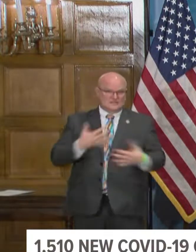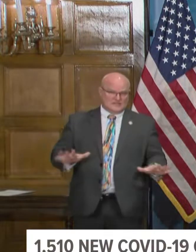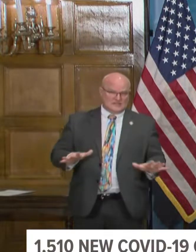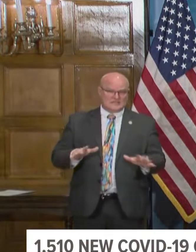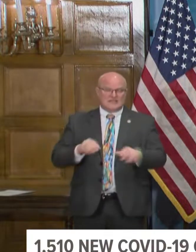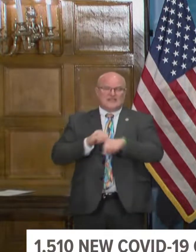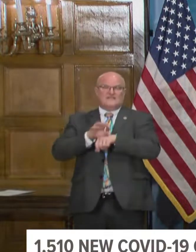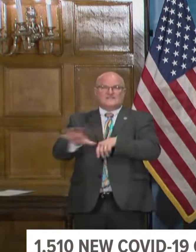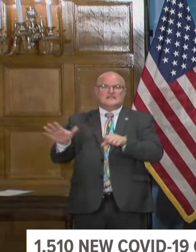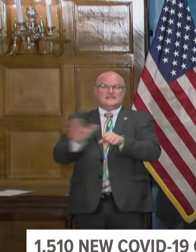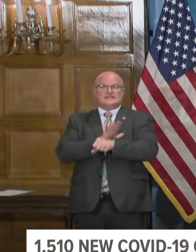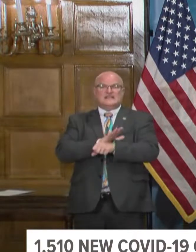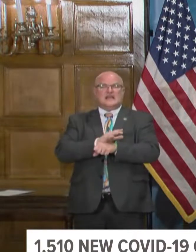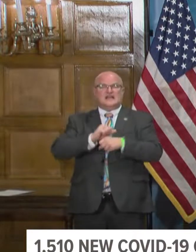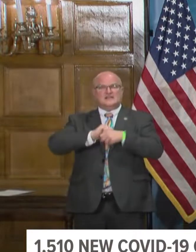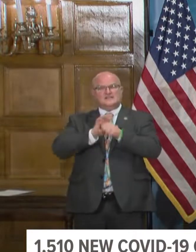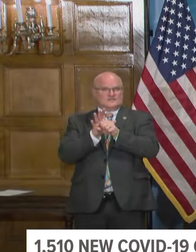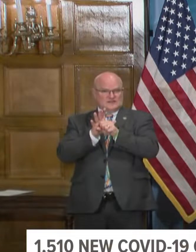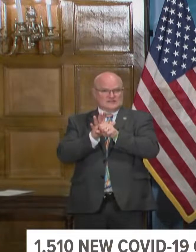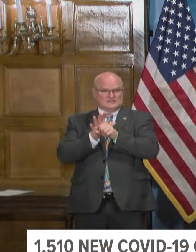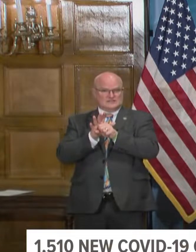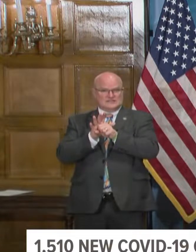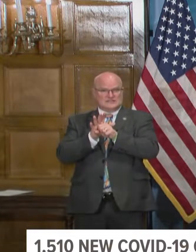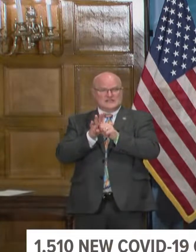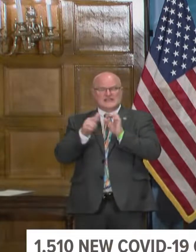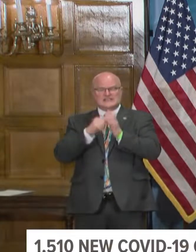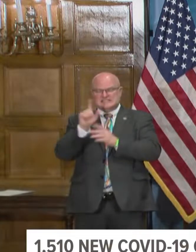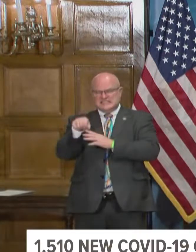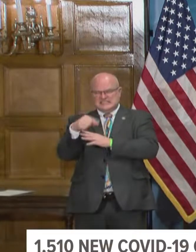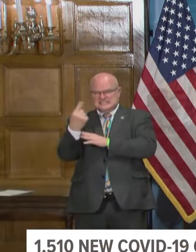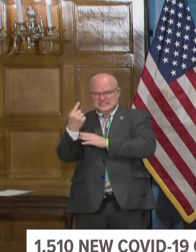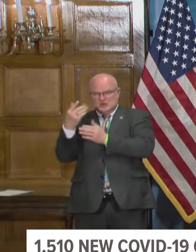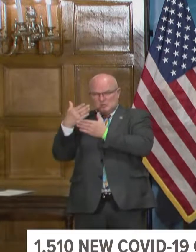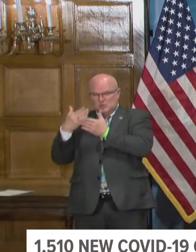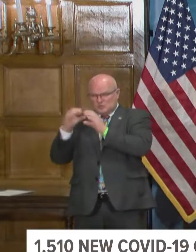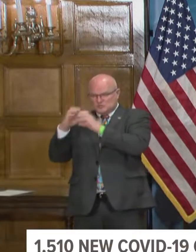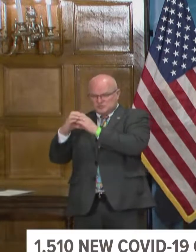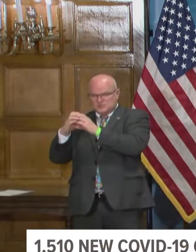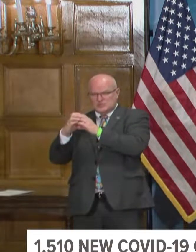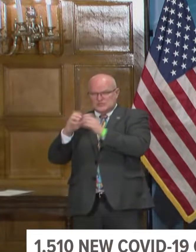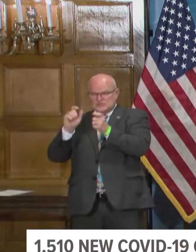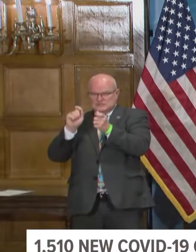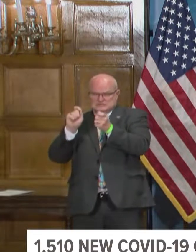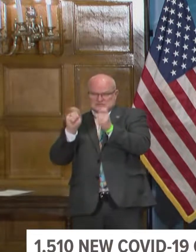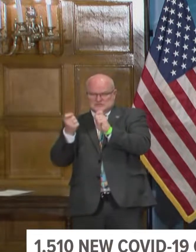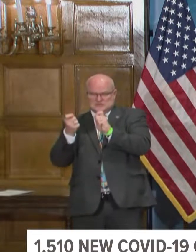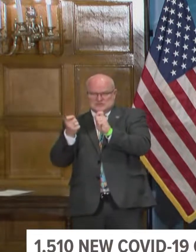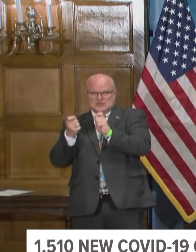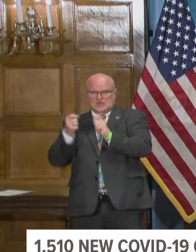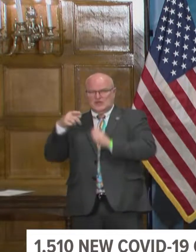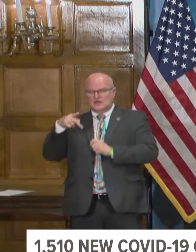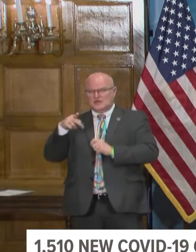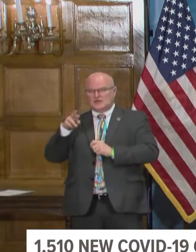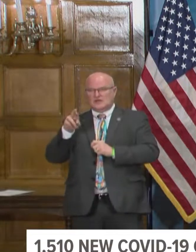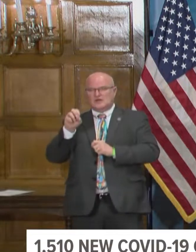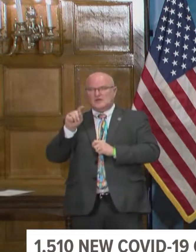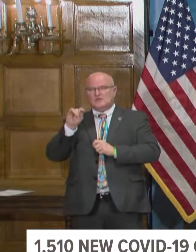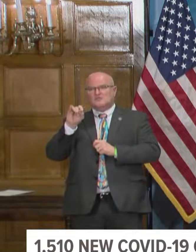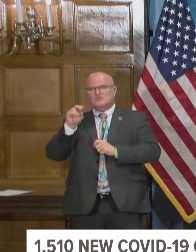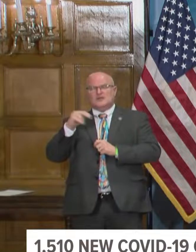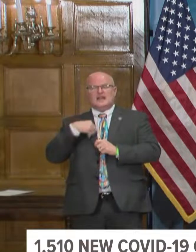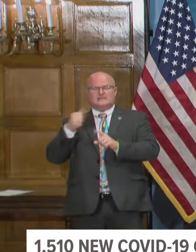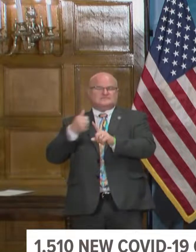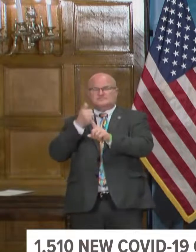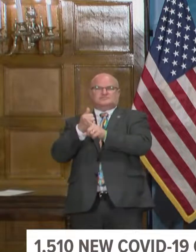affects the entire part of the entire virus. This is a single portion, and so a mutation on a protein can have profound